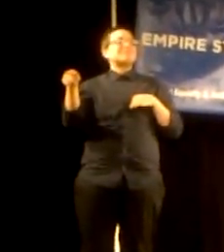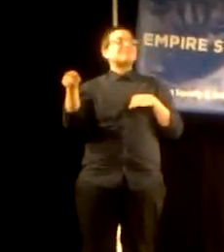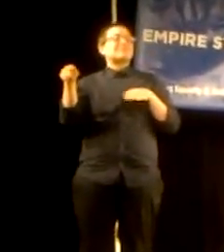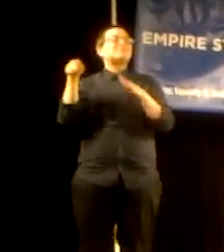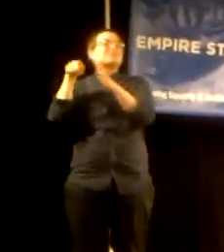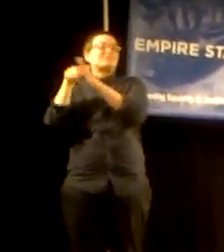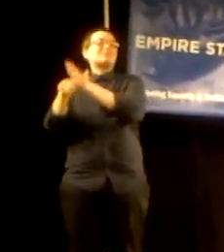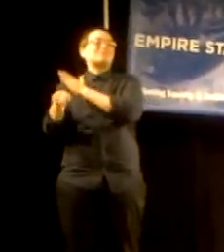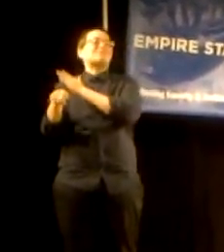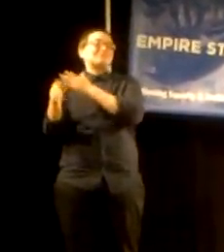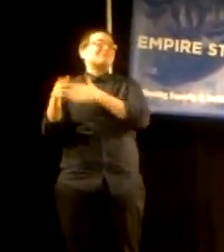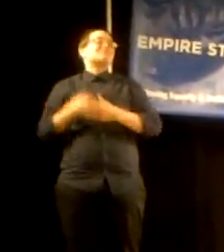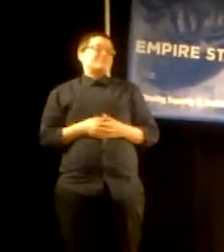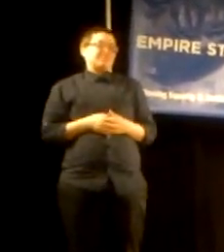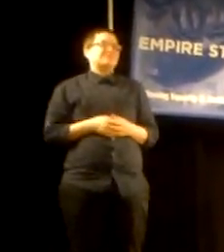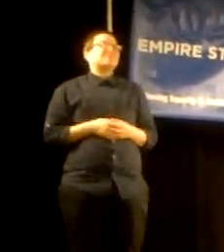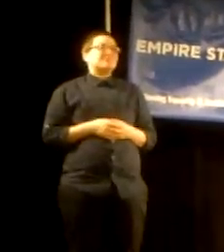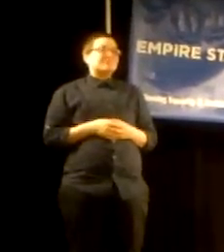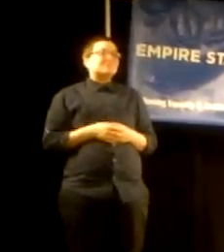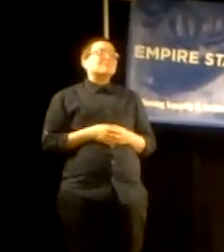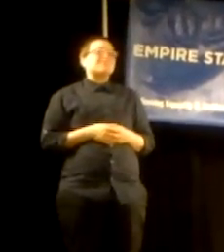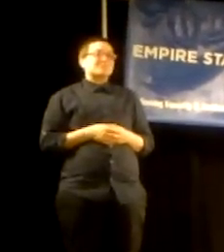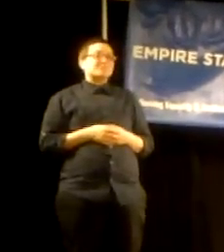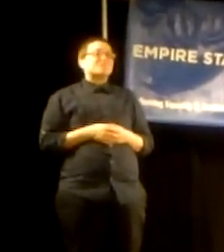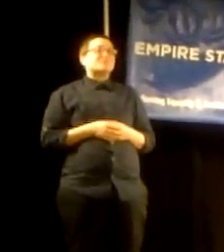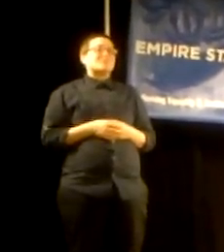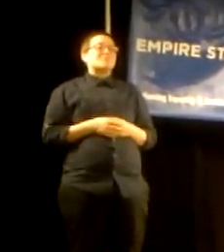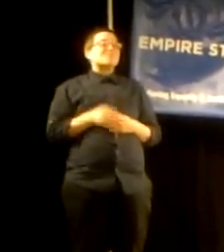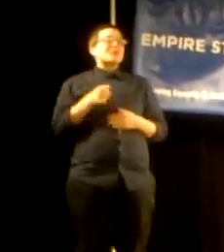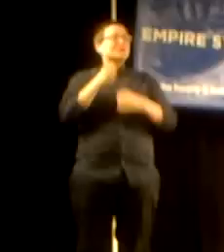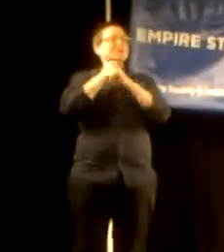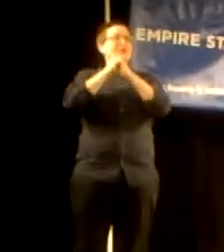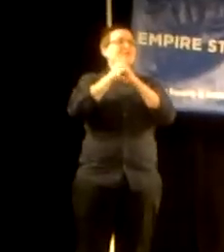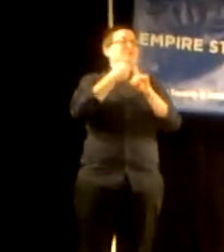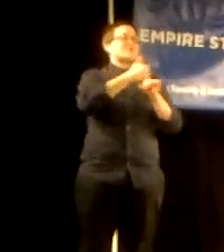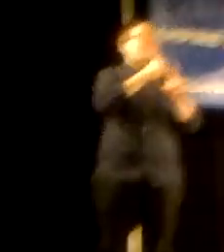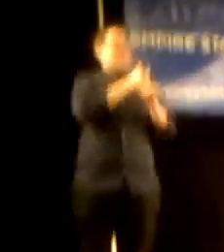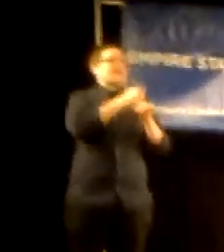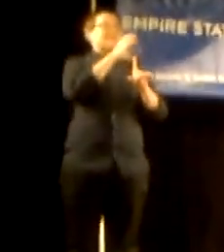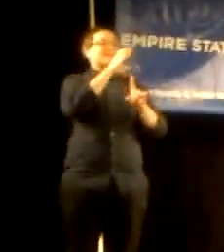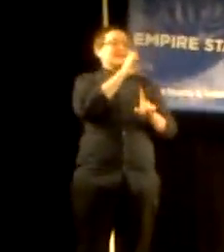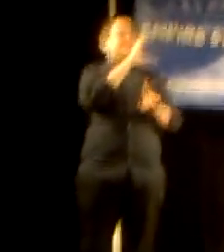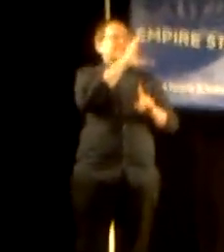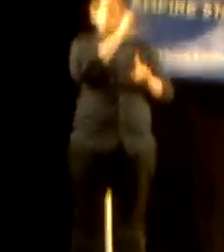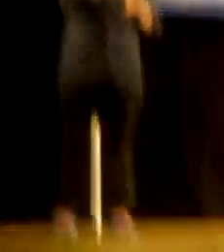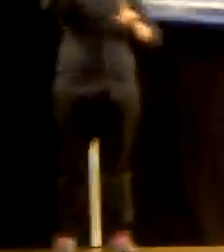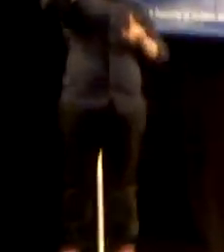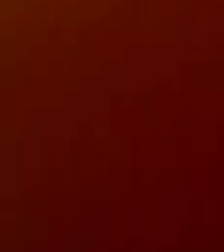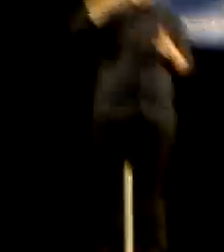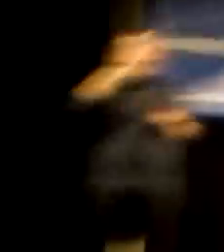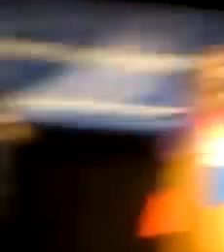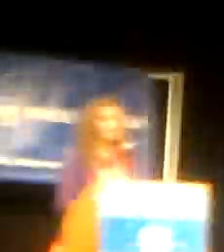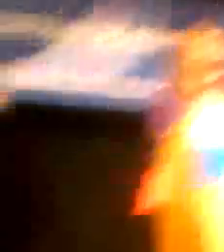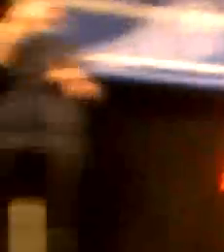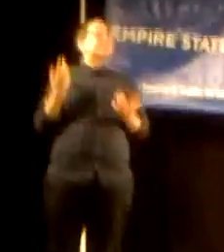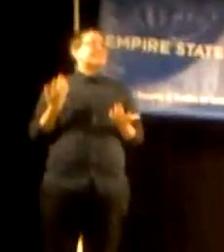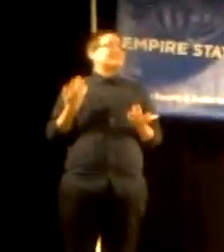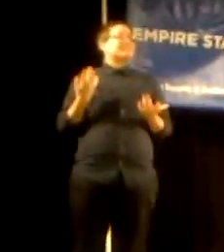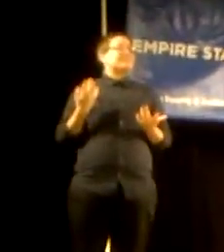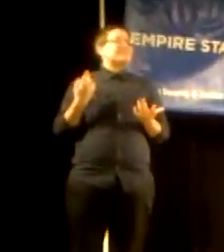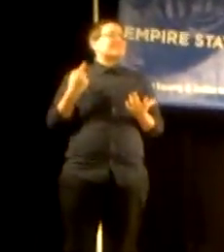Dean Smits, died instead. While defending herself, C.C. suffered laceration to her cheek, which punctured